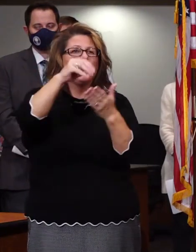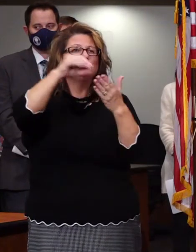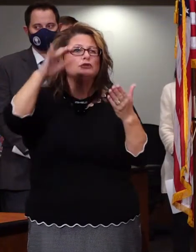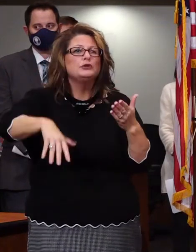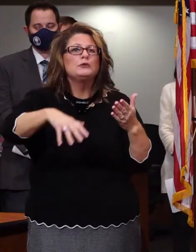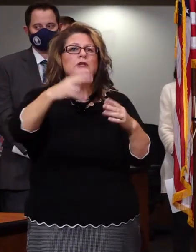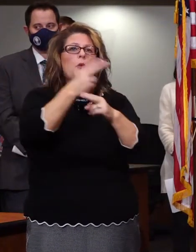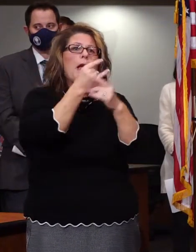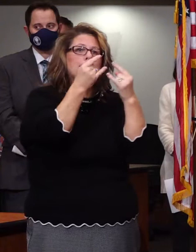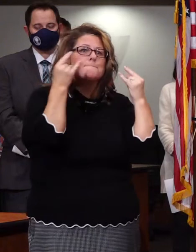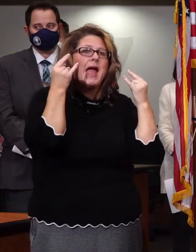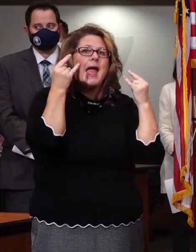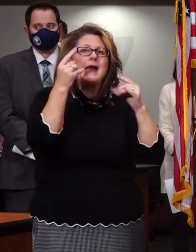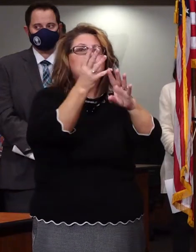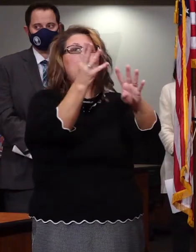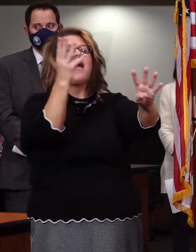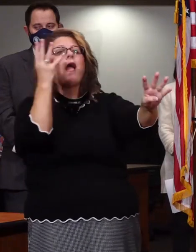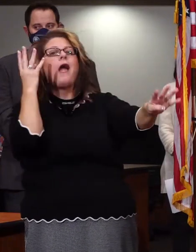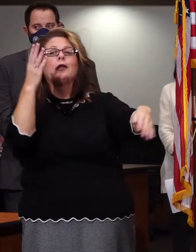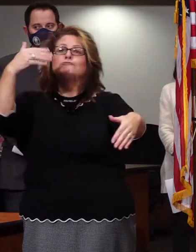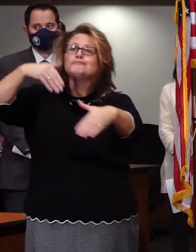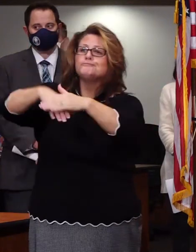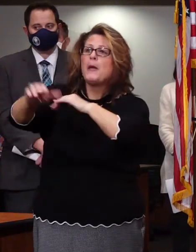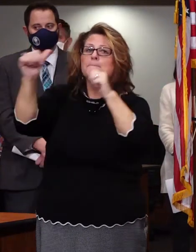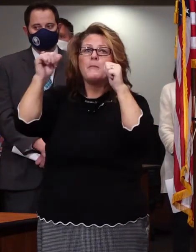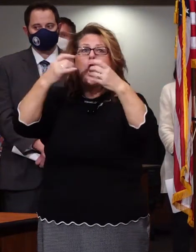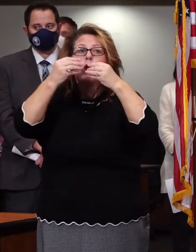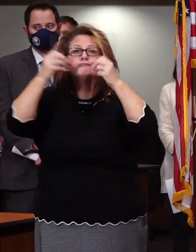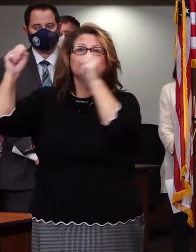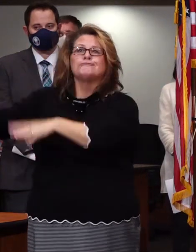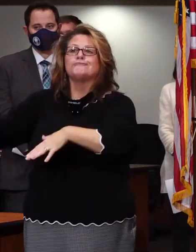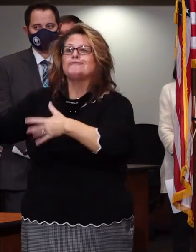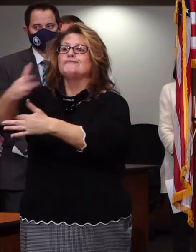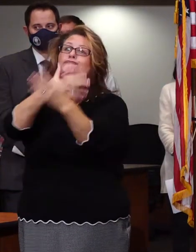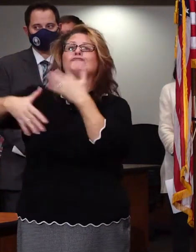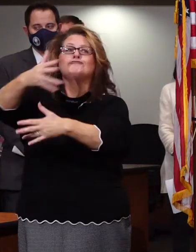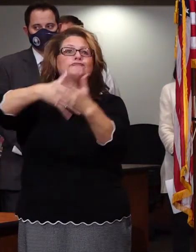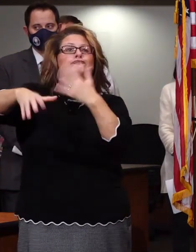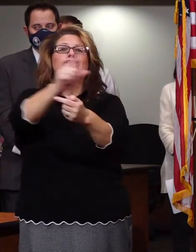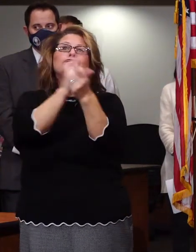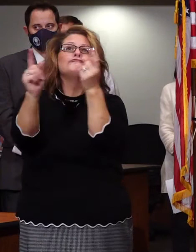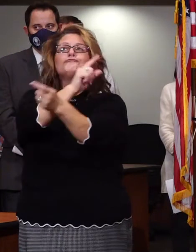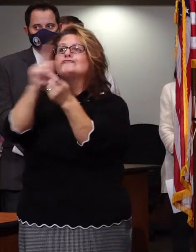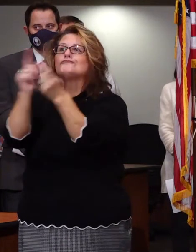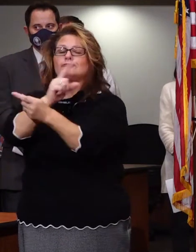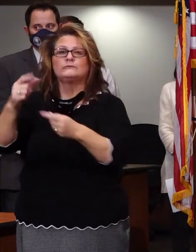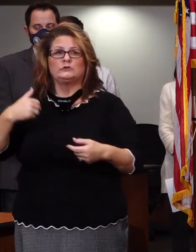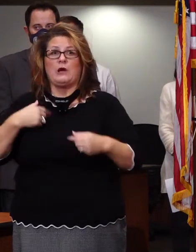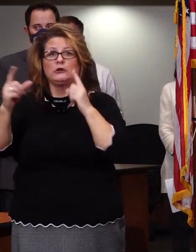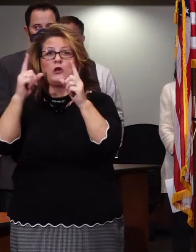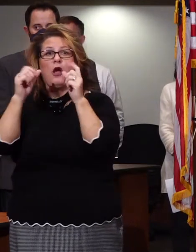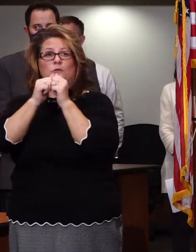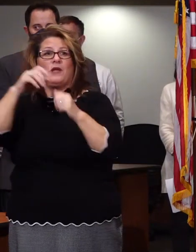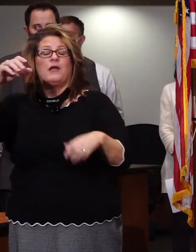mask in line, but once they get inside the bar, they just immediately take it off and start clustering together. I spoke to the head of the 5 Points Association a few weeks ago, who tells me,